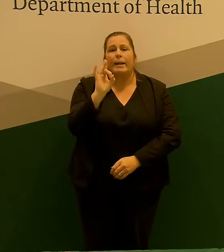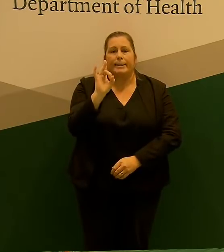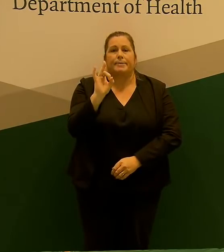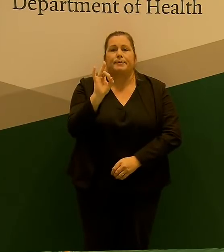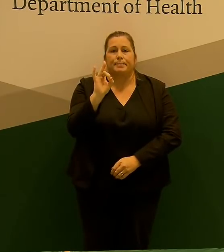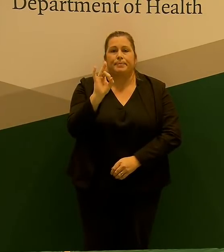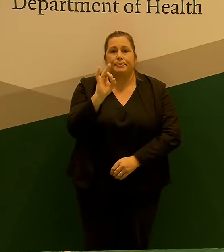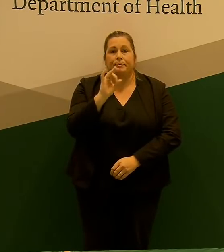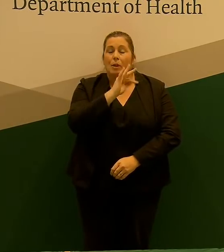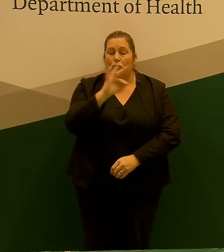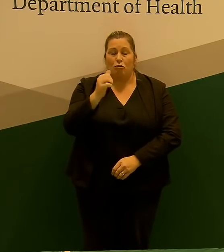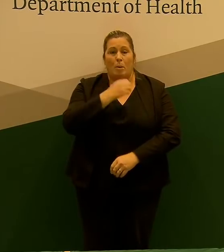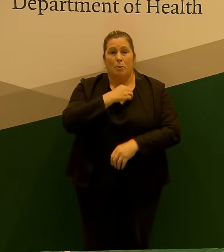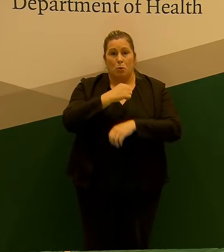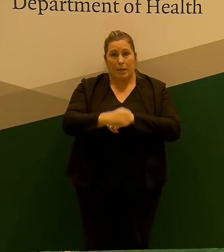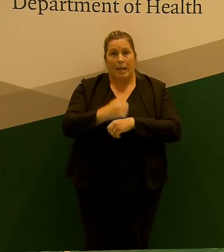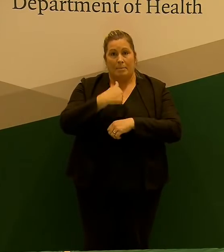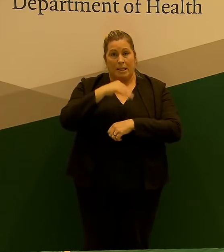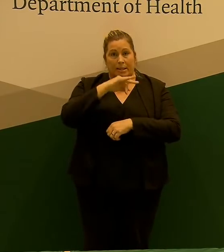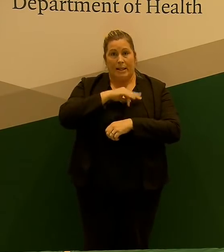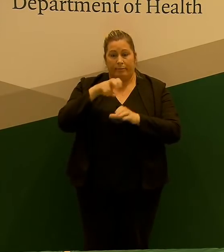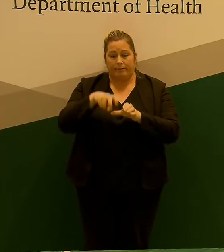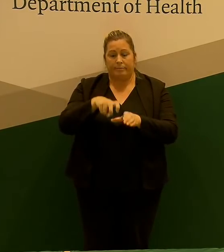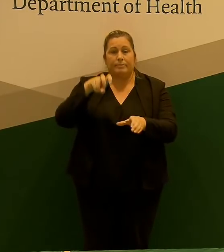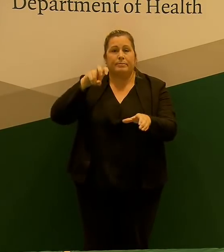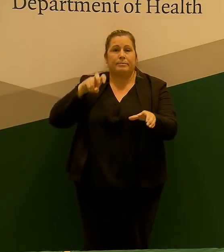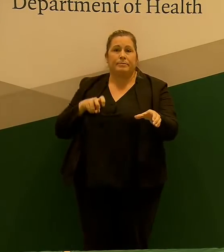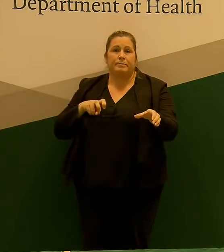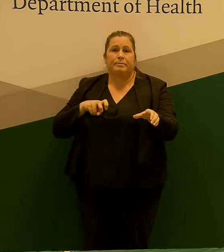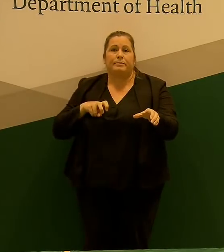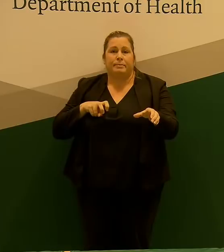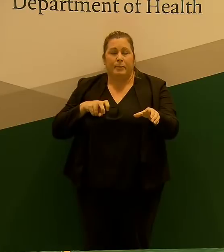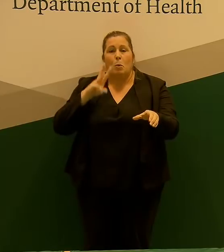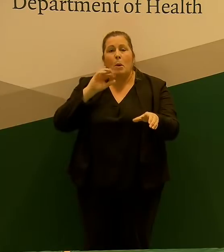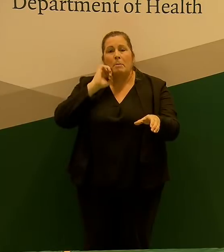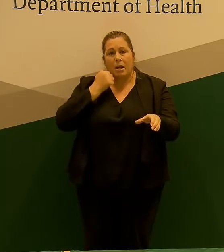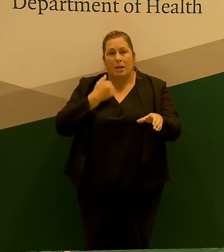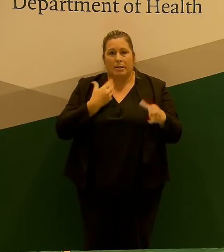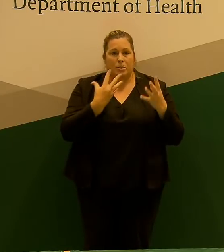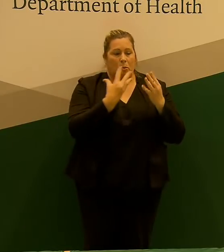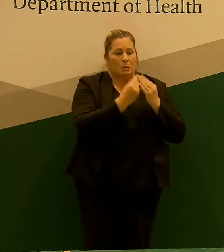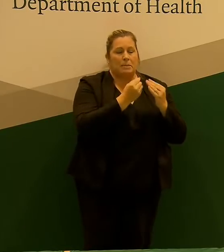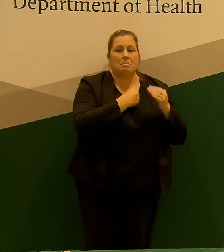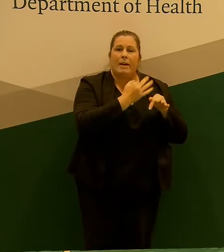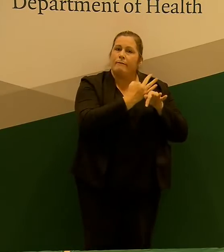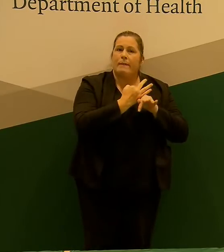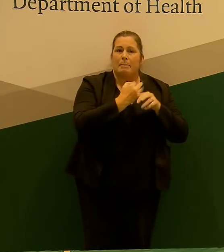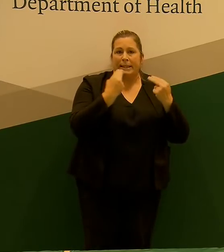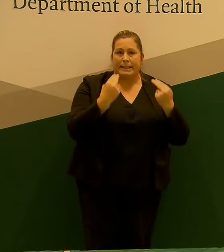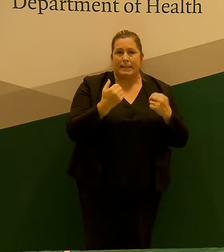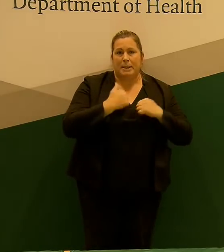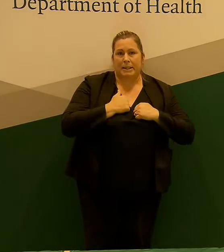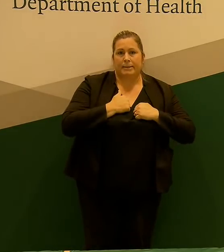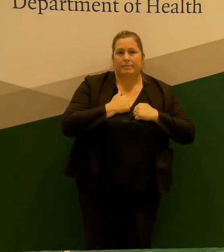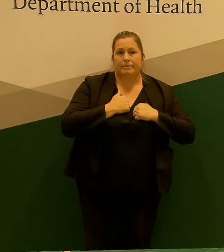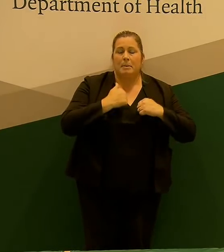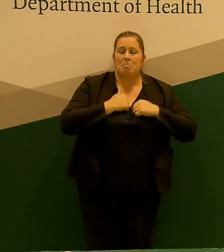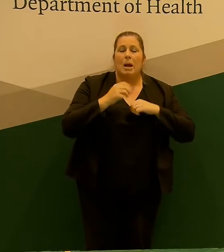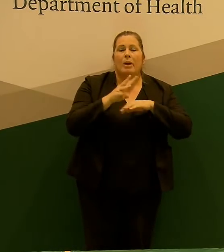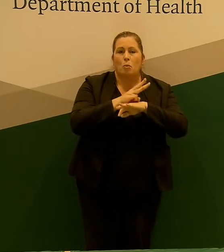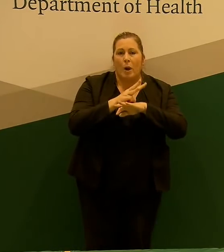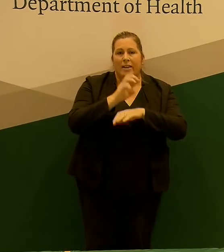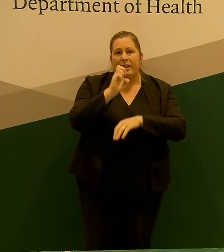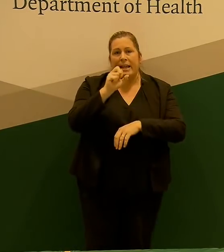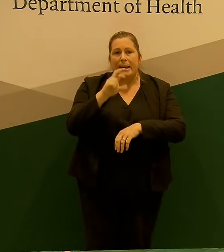From today, I'll be taking time out from all of my work commitments to be with my family. My wife, Emer, was diagnosed with